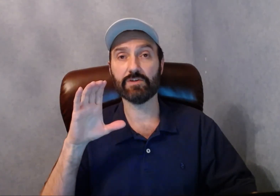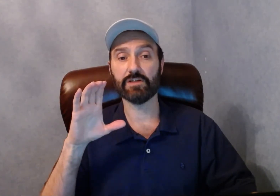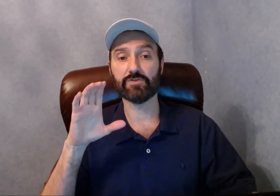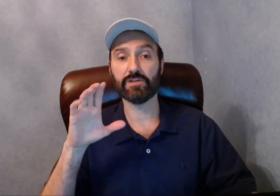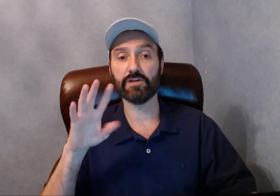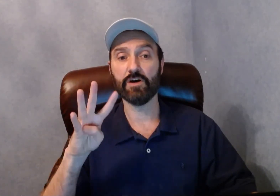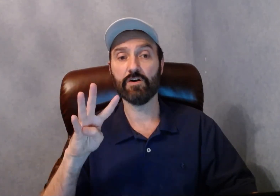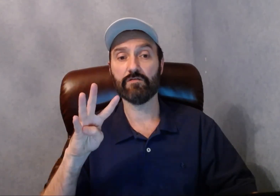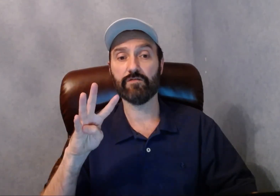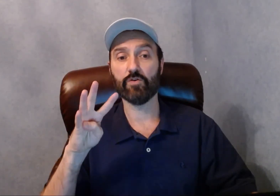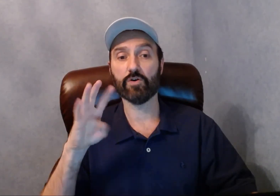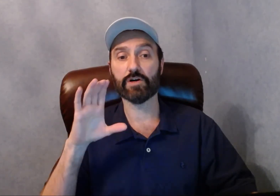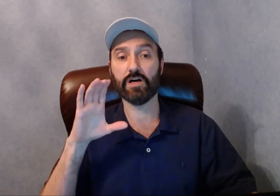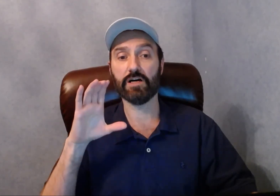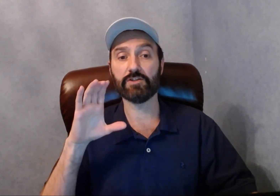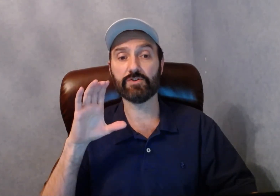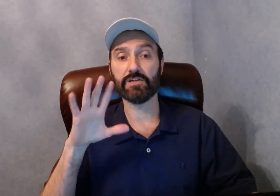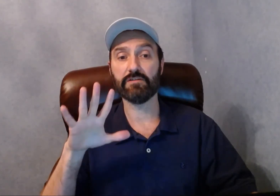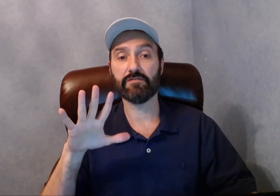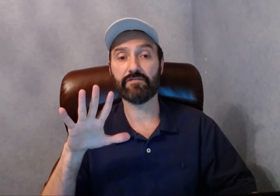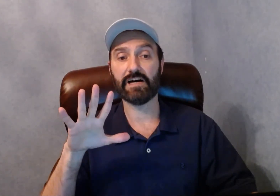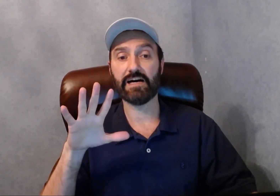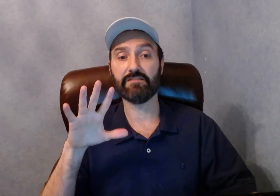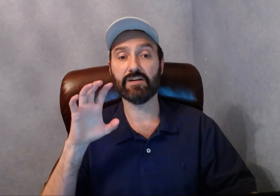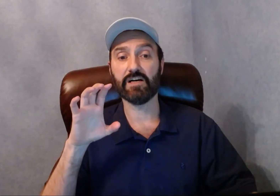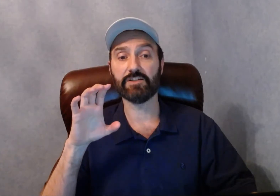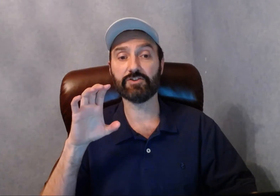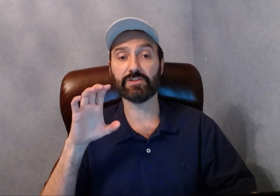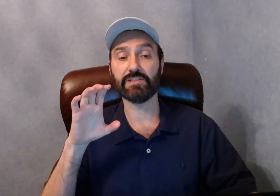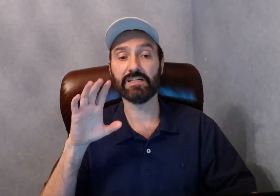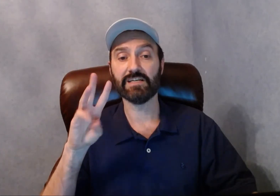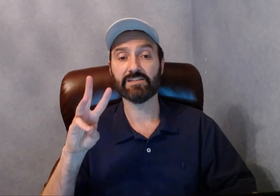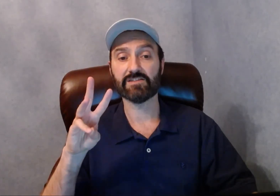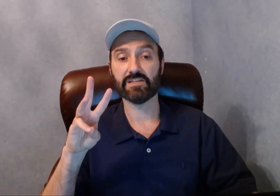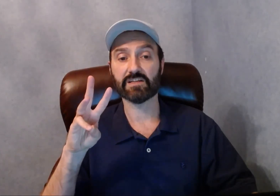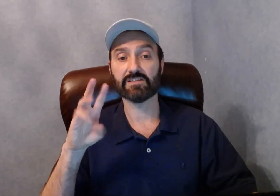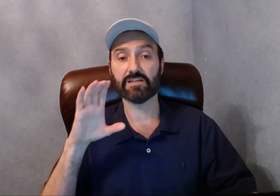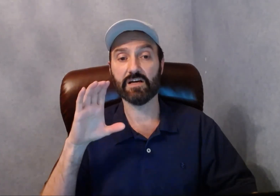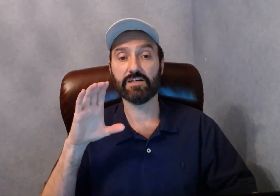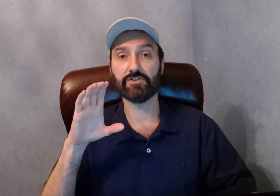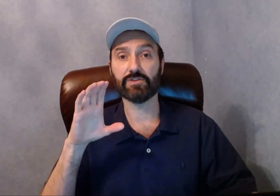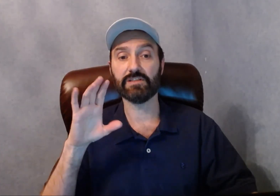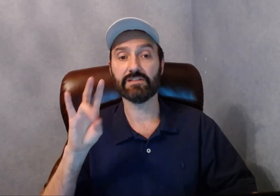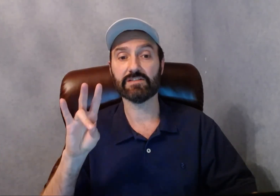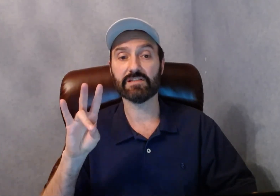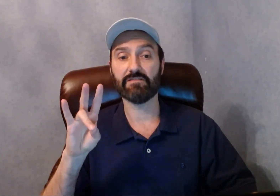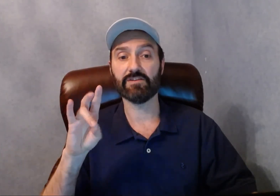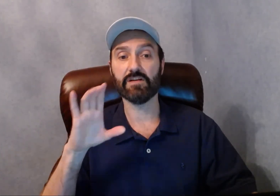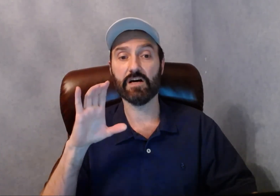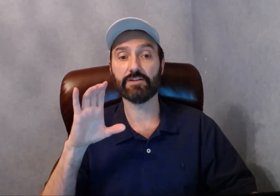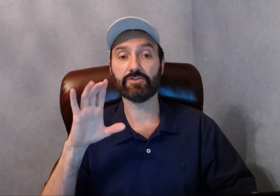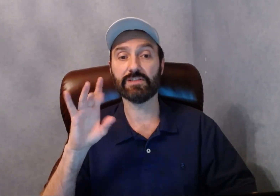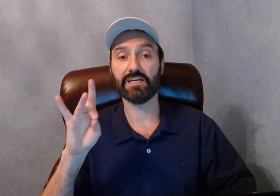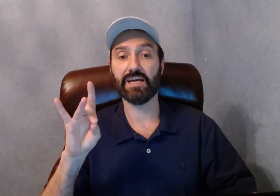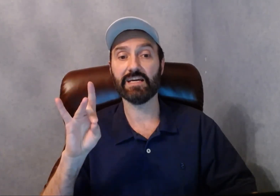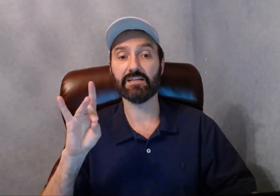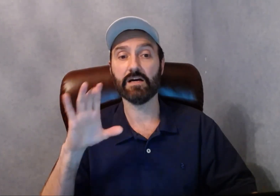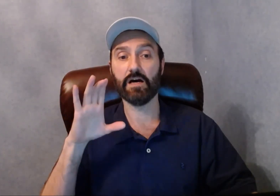300. 400, 500, 600, 700,